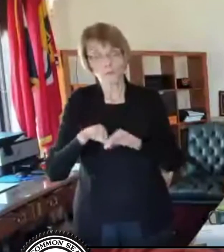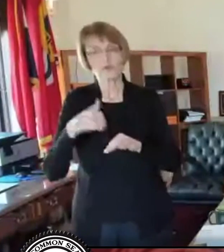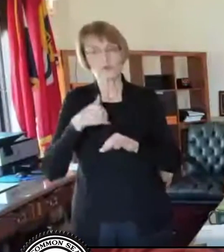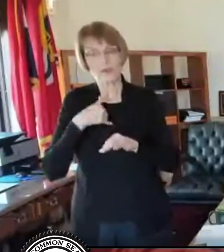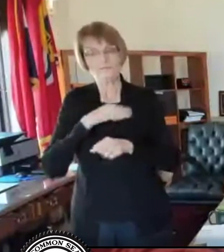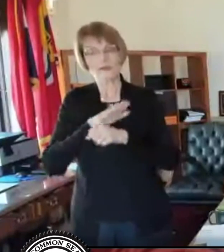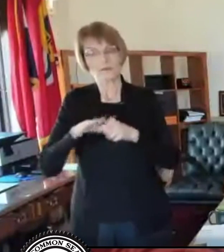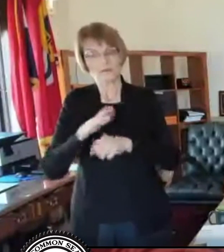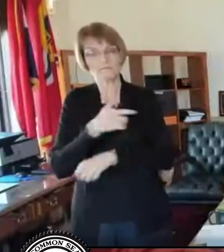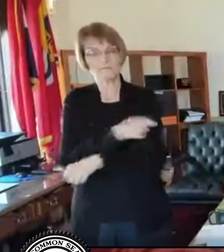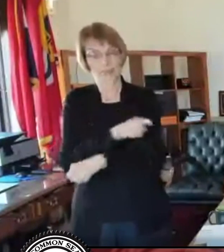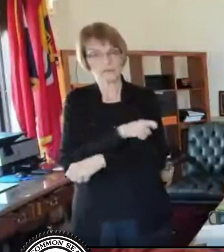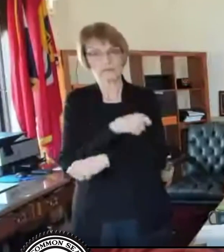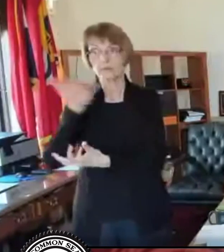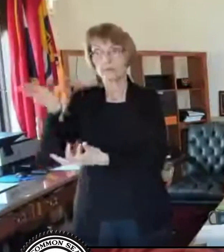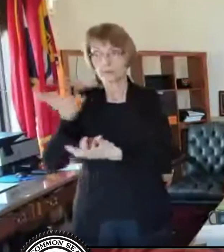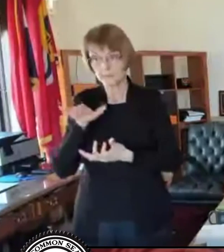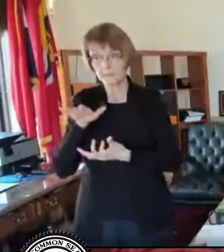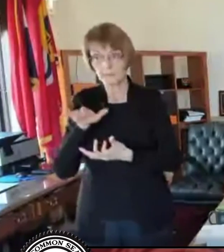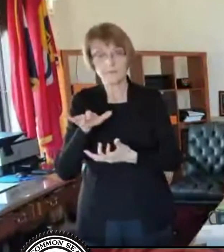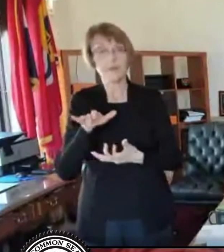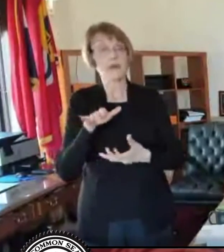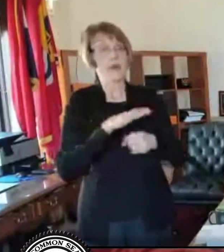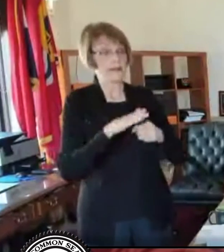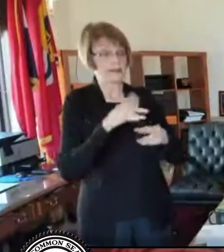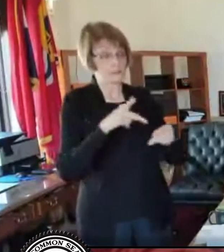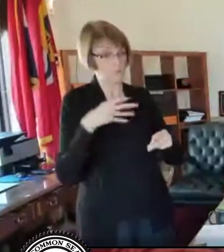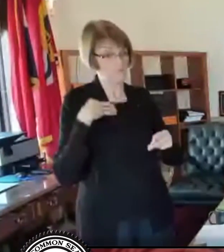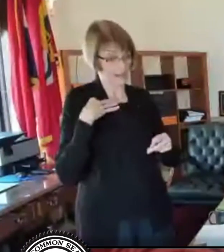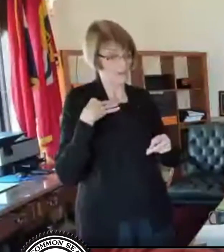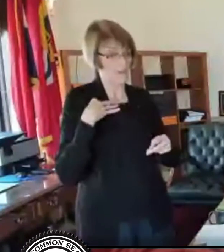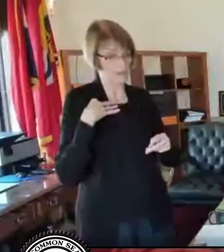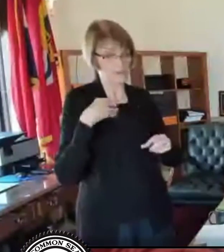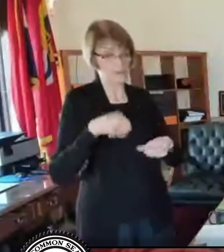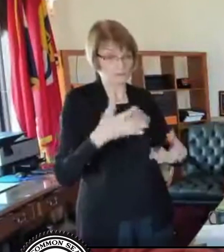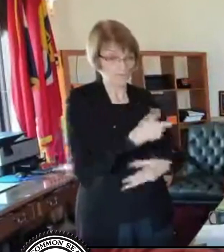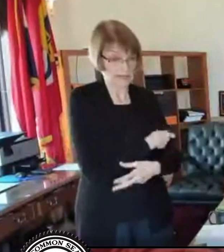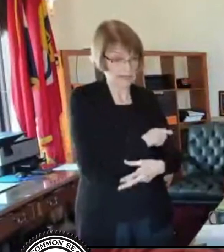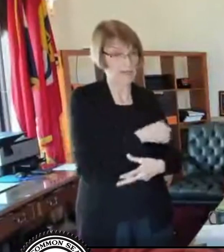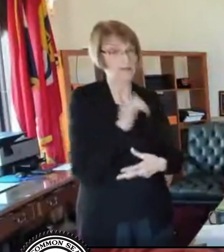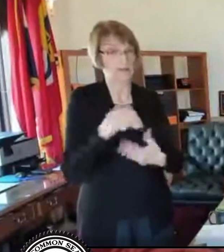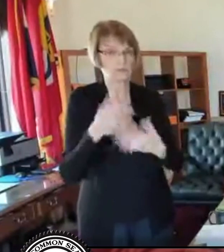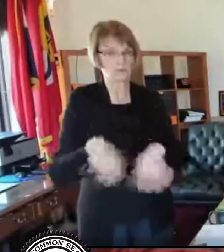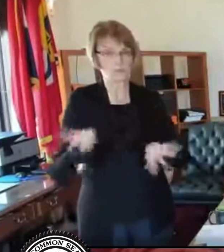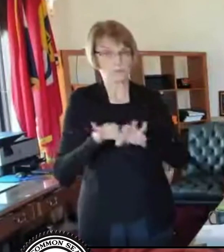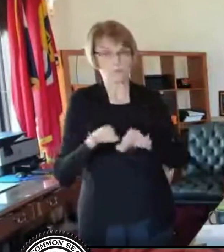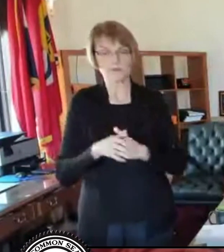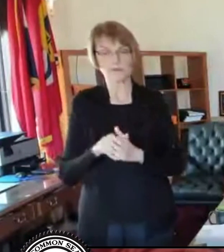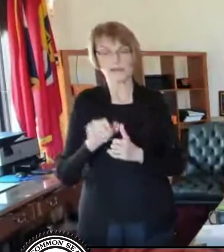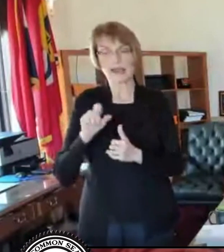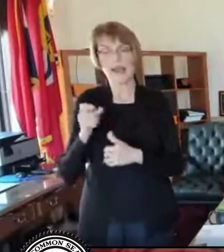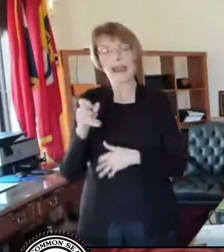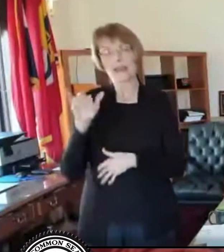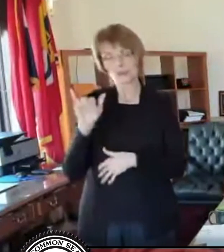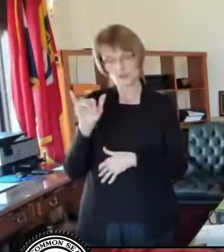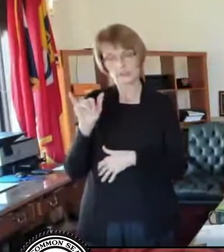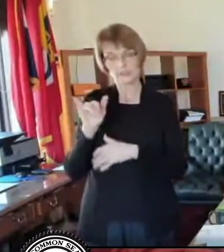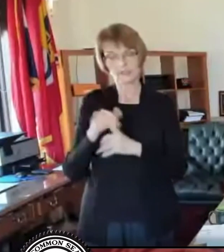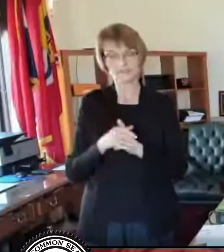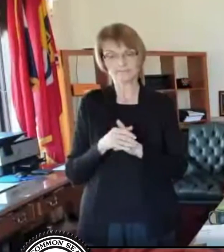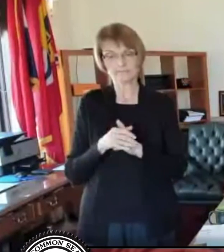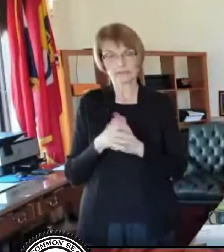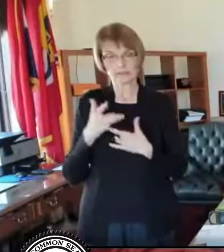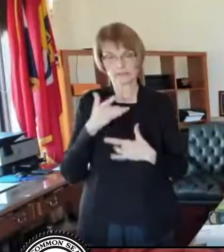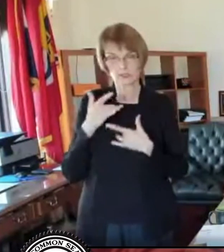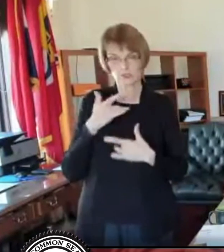having enough vaccinators to actually do it. So. Ashley wrote in with concern about